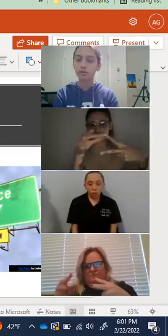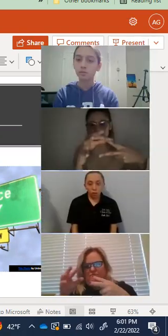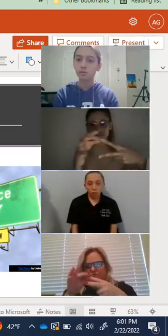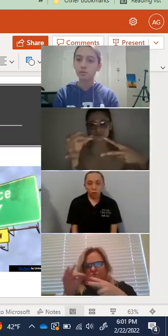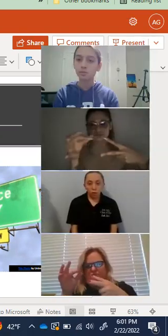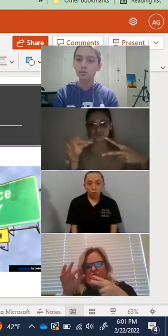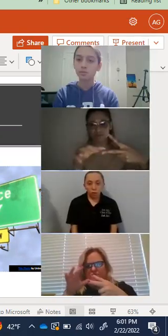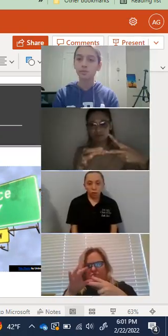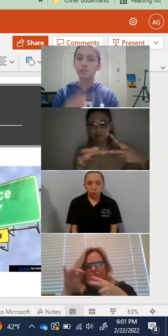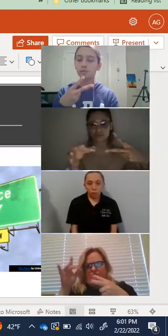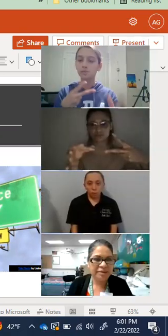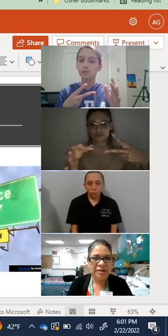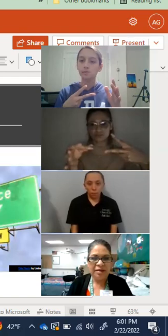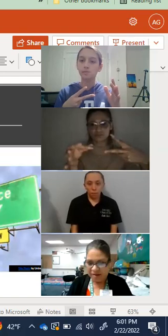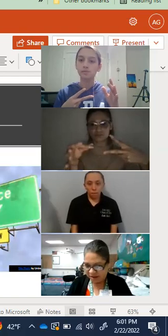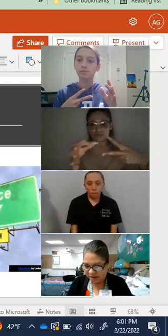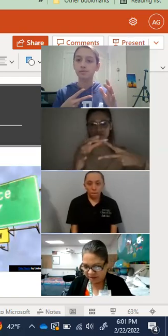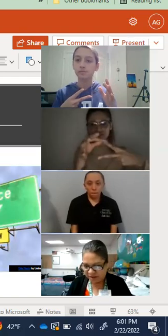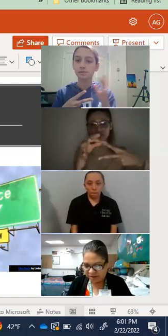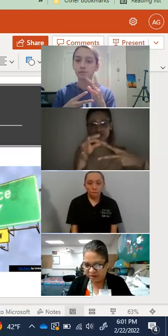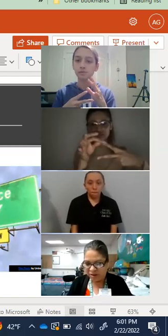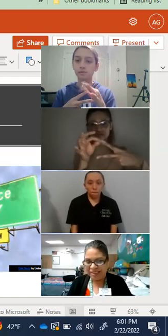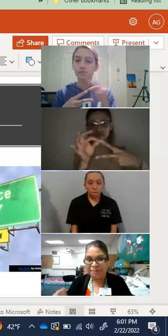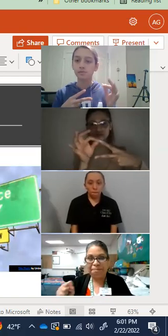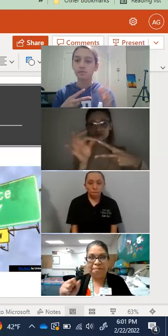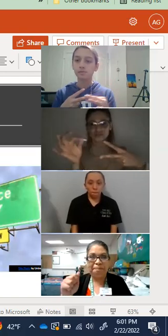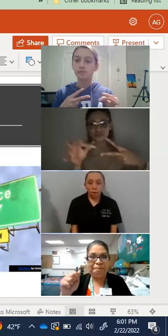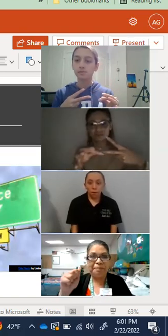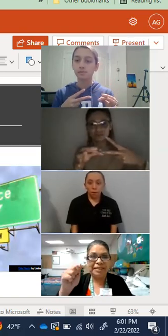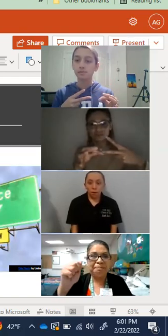Choose. Here it is. So